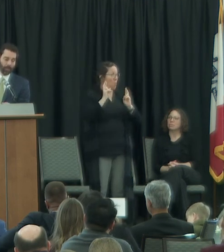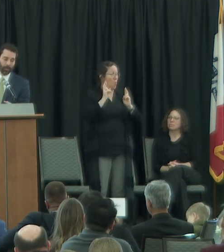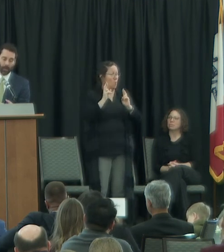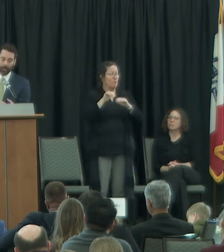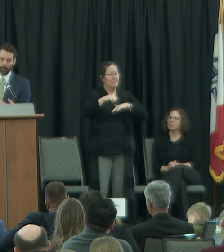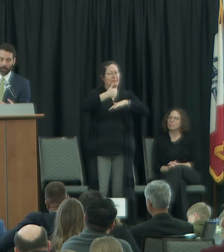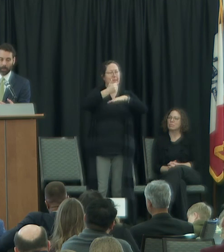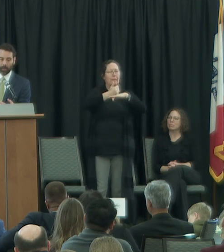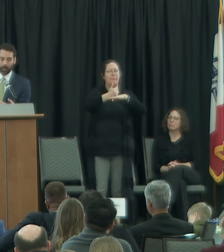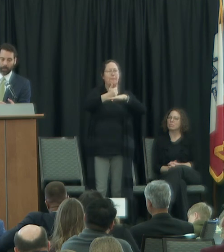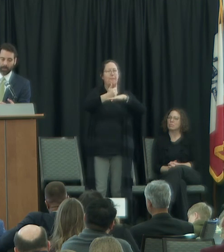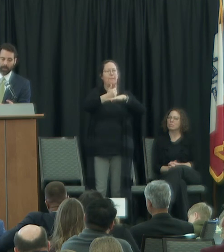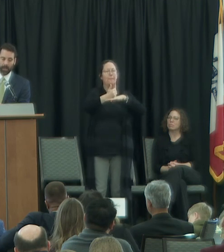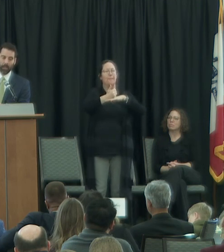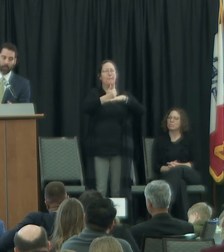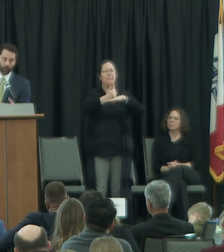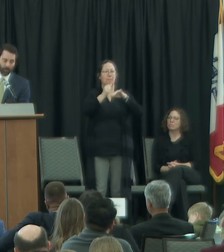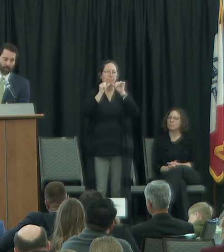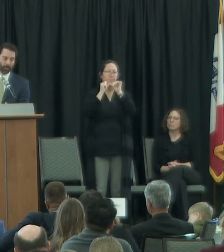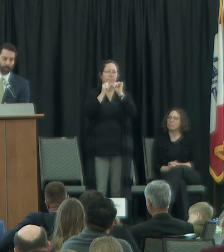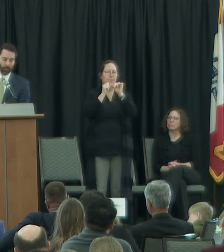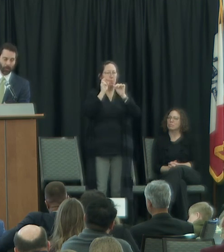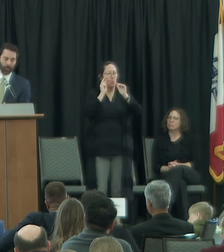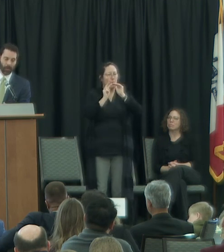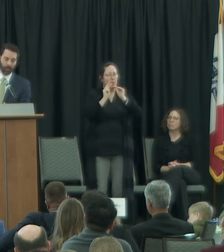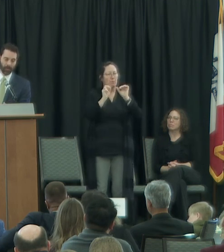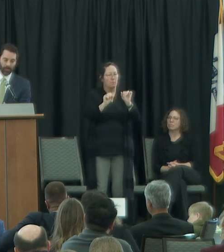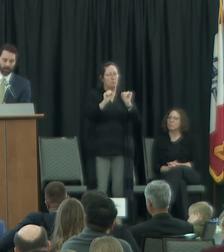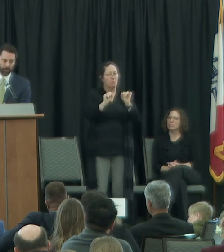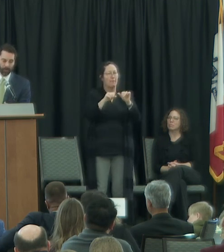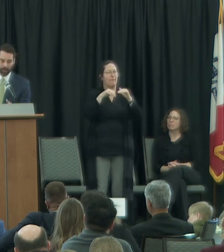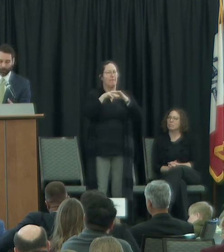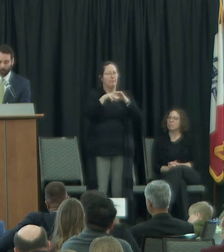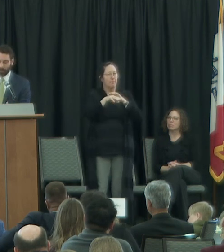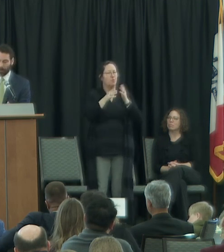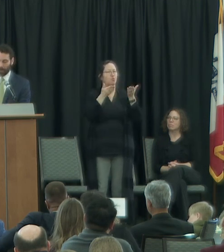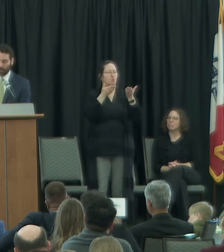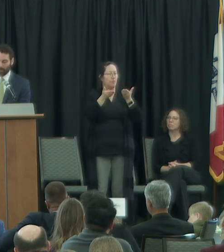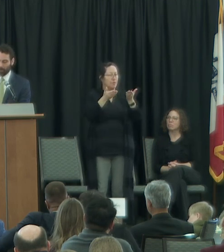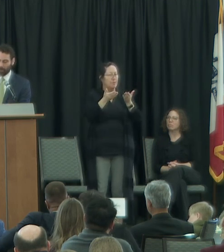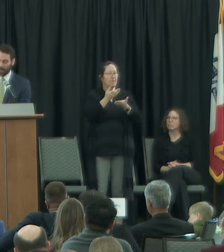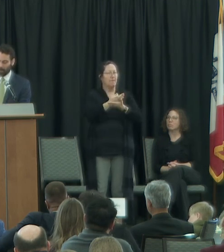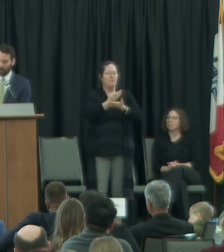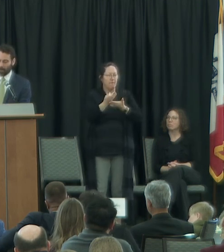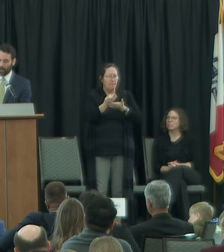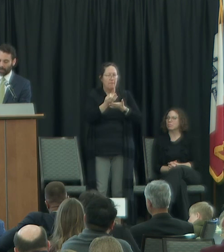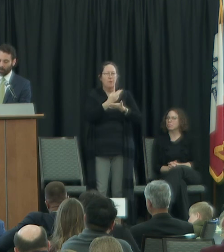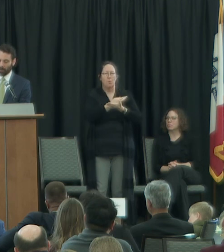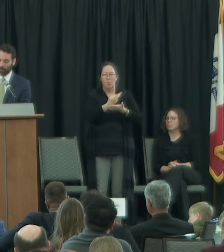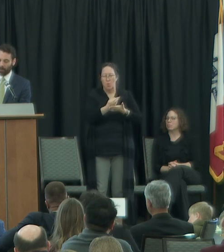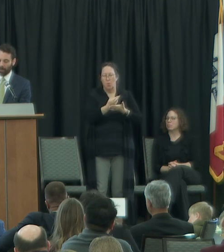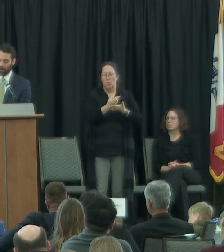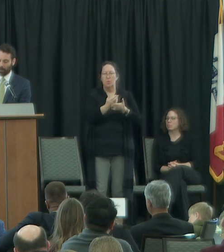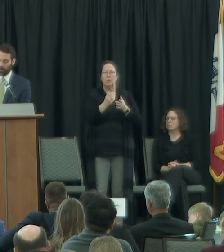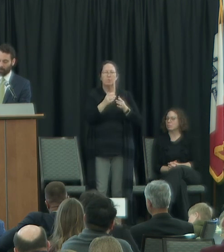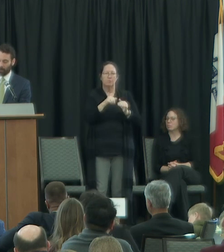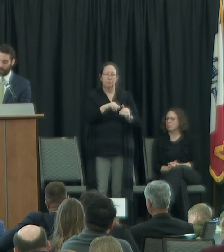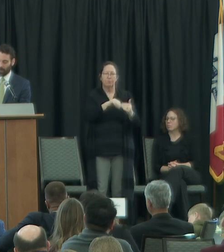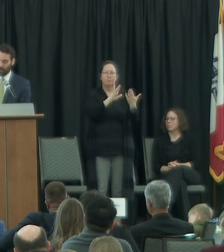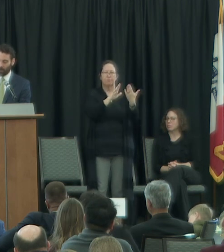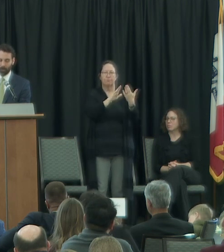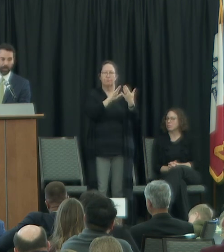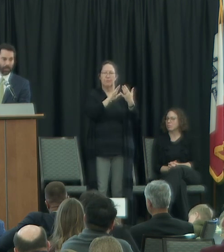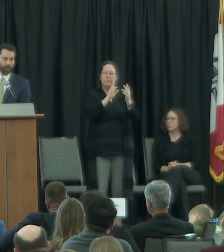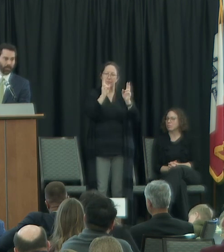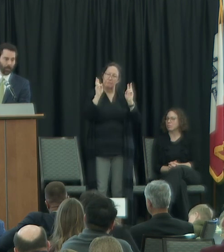created sustainable, predictable systems and funding mechanisms that allow us to address some of the most